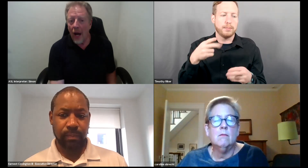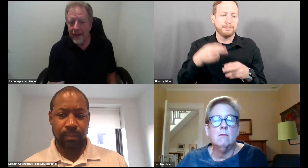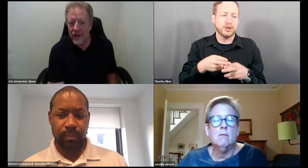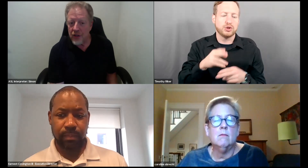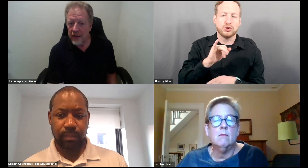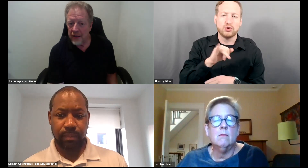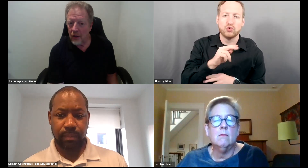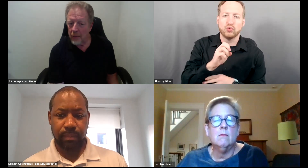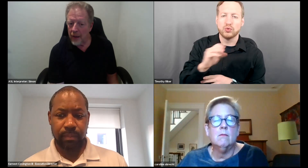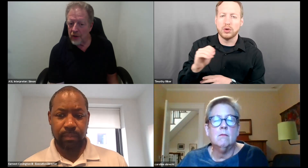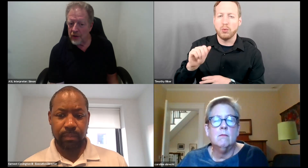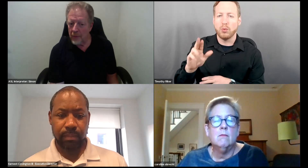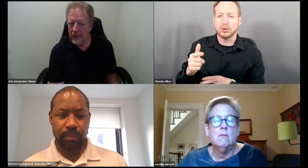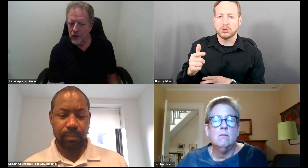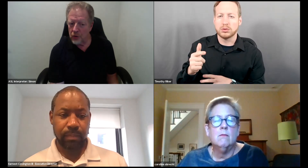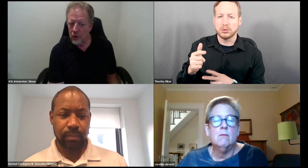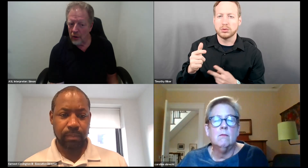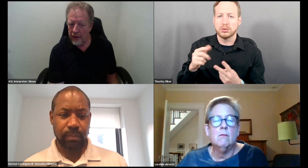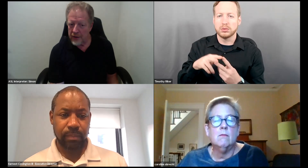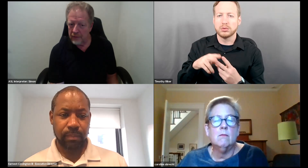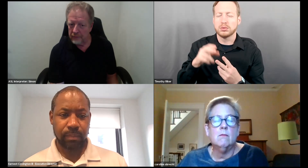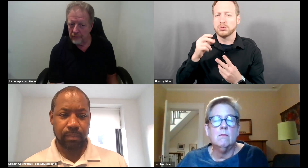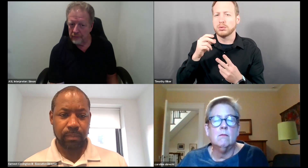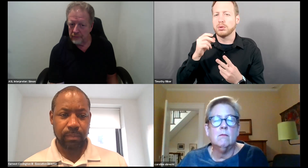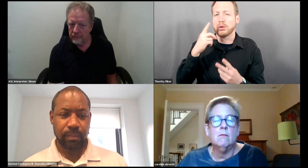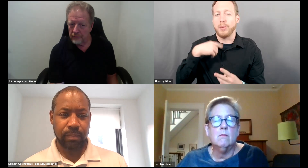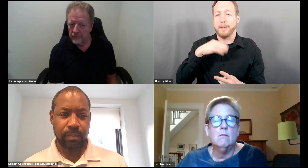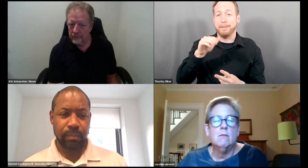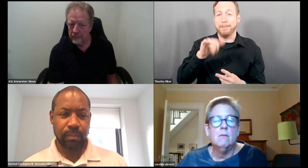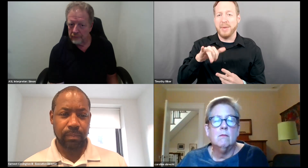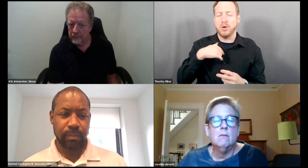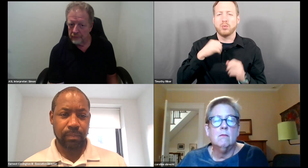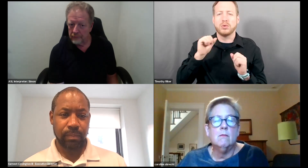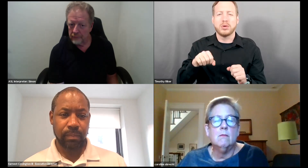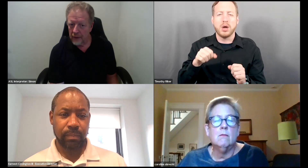Yes, on the agenda, it only mentions the month of June and August.